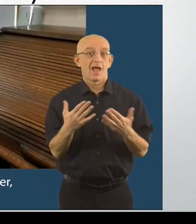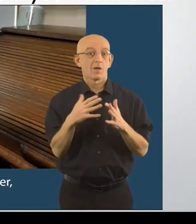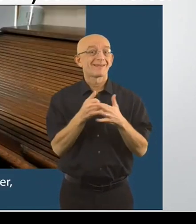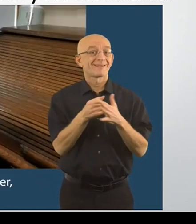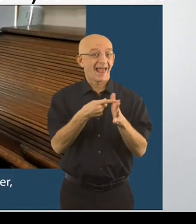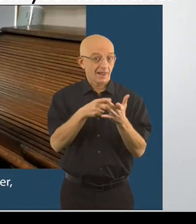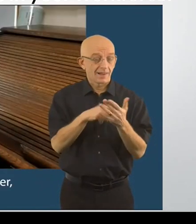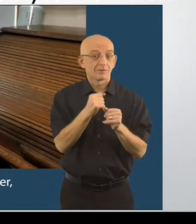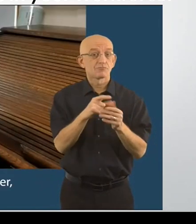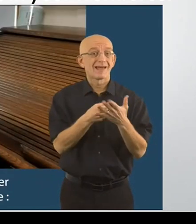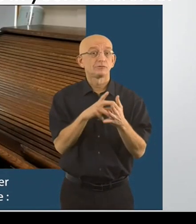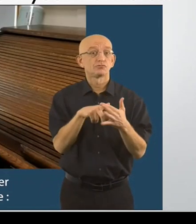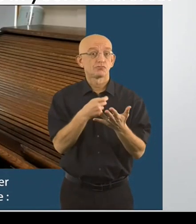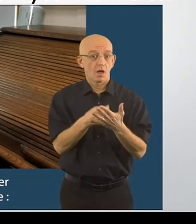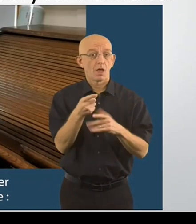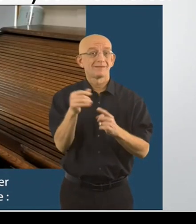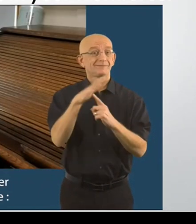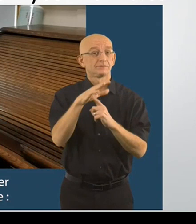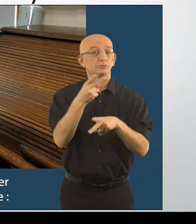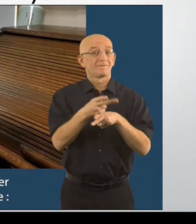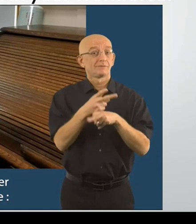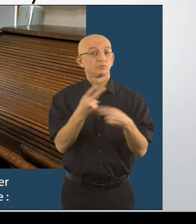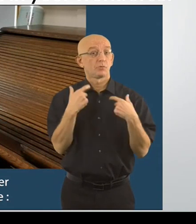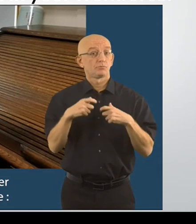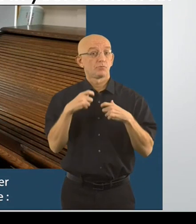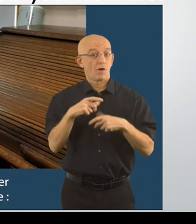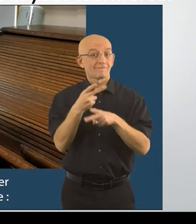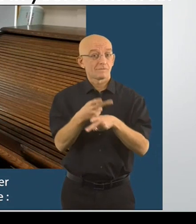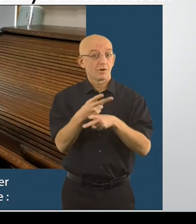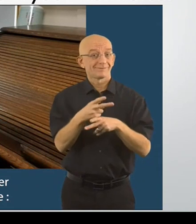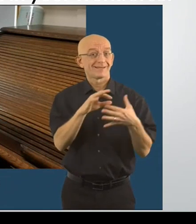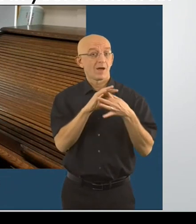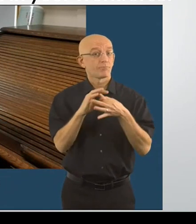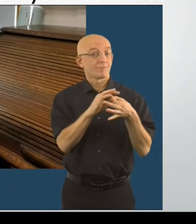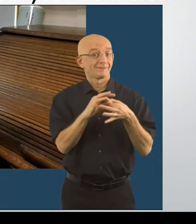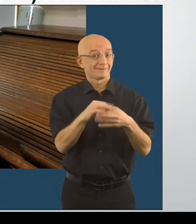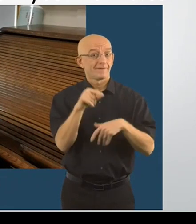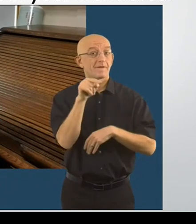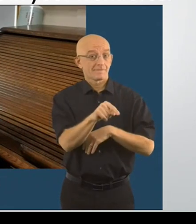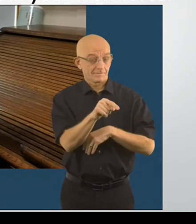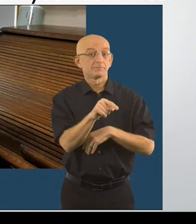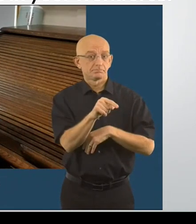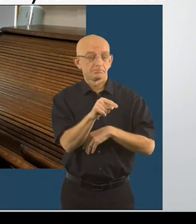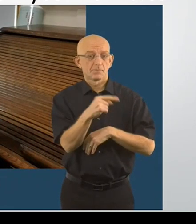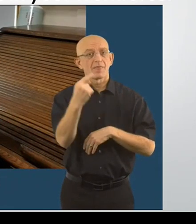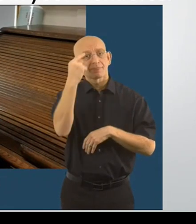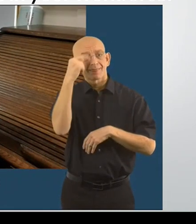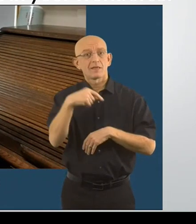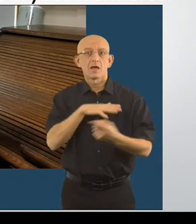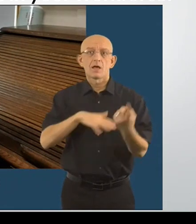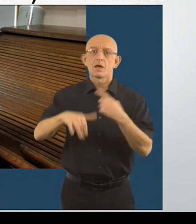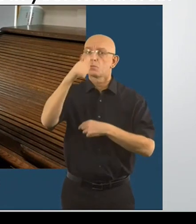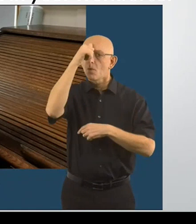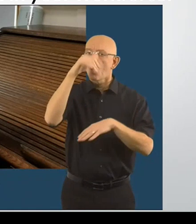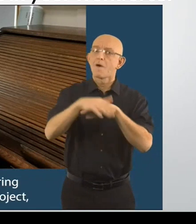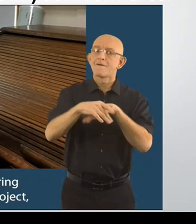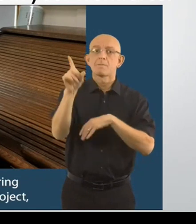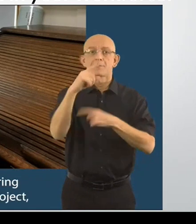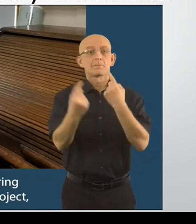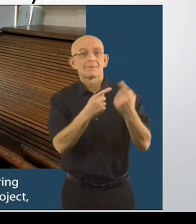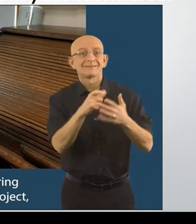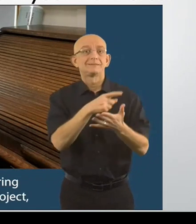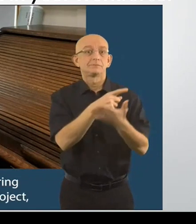Next to speak will be Gail Granger, Supervising Social Worker for the Foster Care Cooperative. I think our general awareness of people with